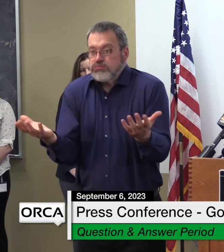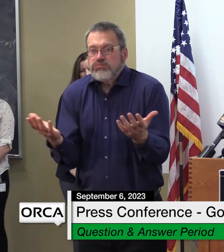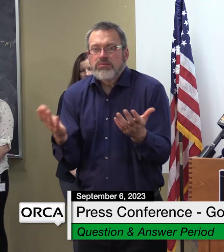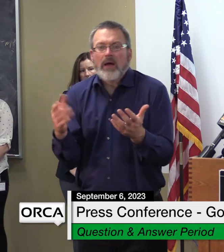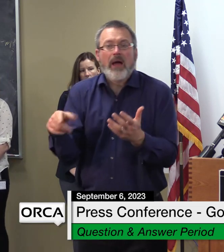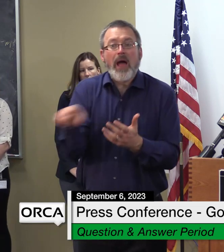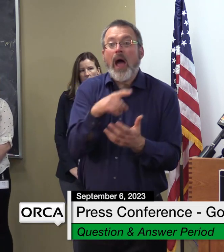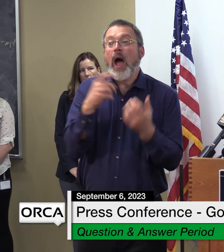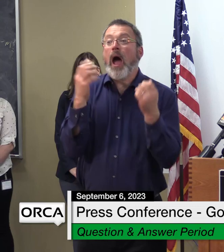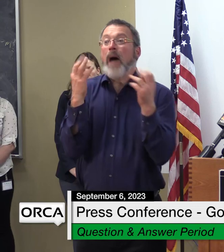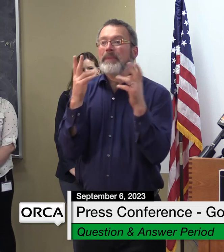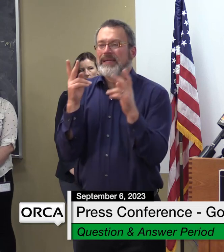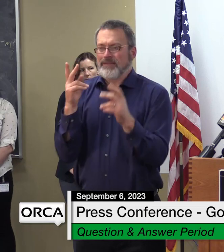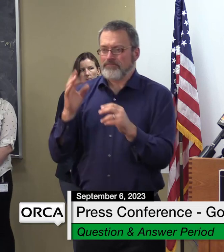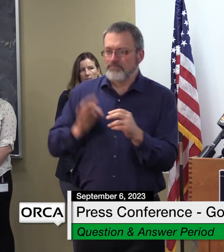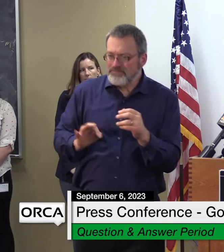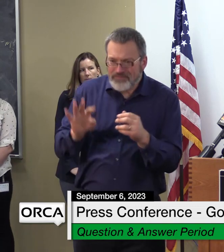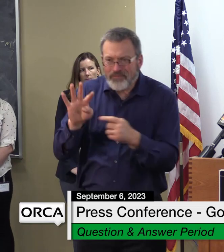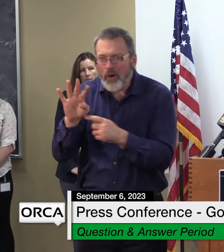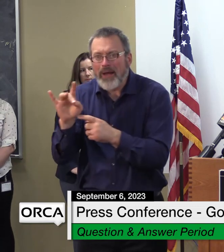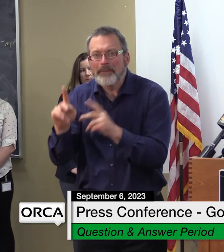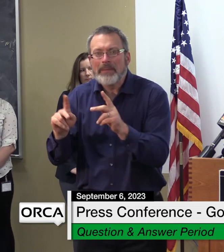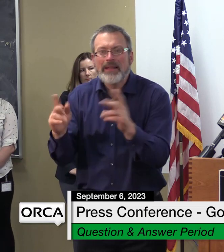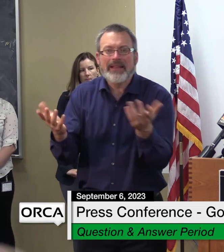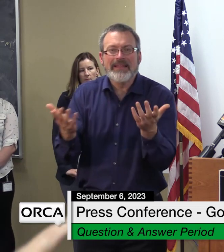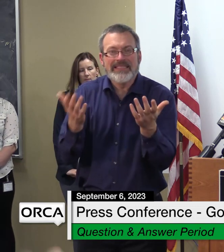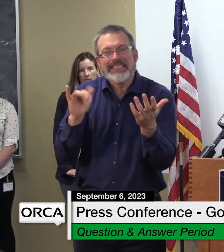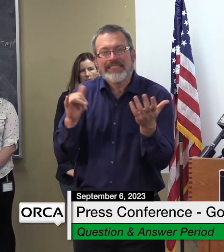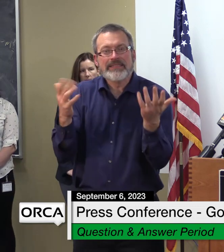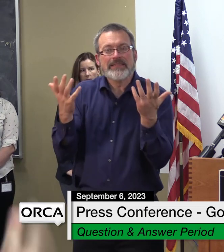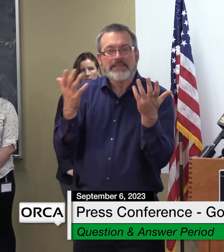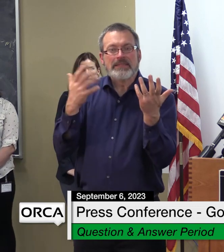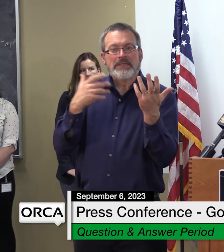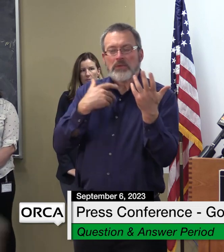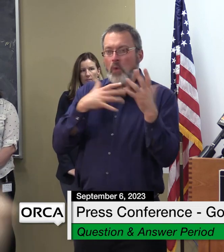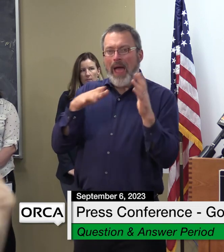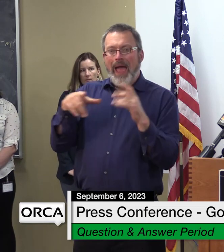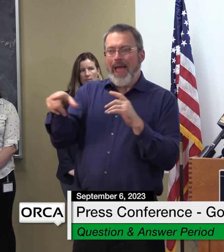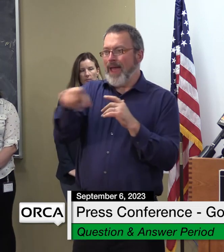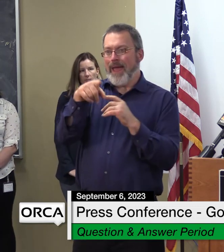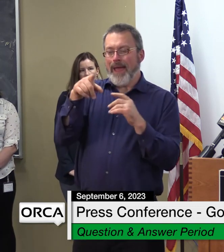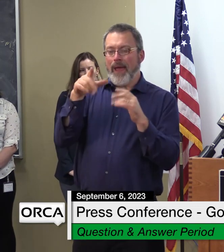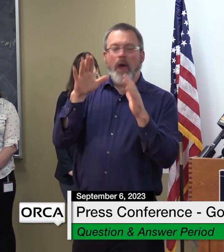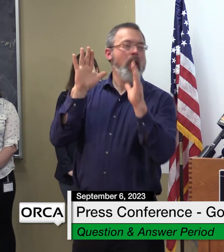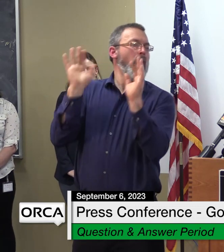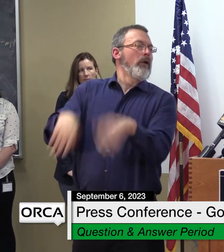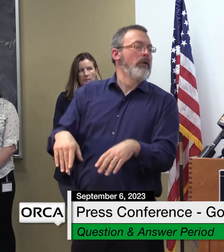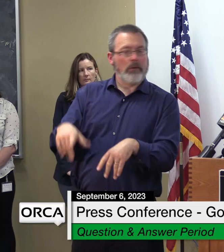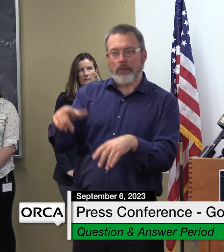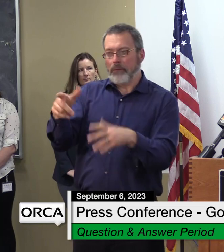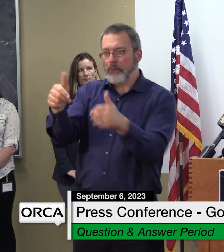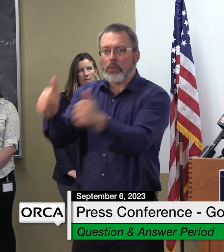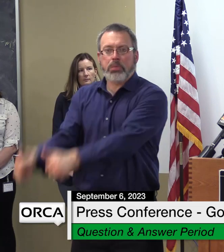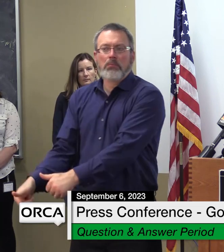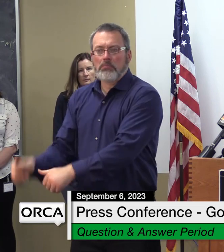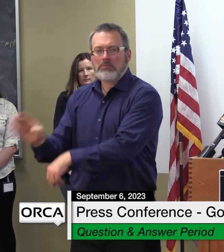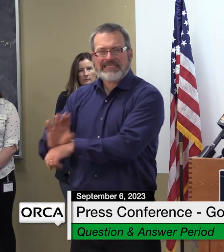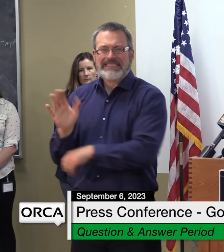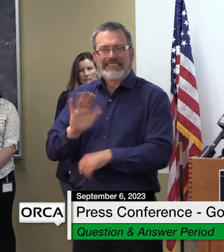don't put people in jeopardy, as happened in with the PUA system that we're still dealing with today.